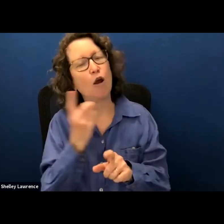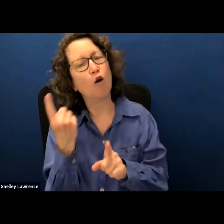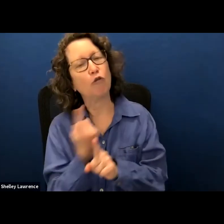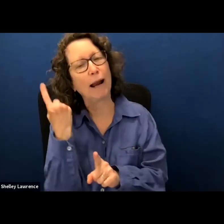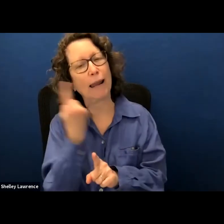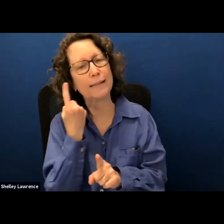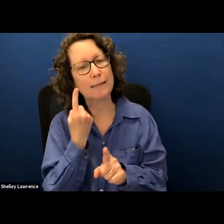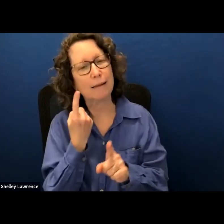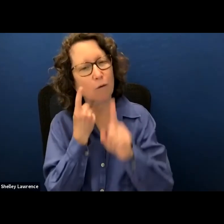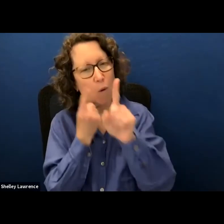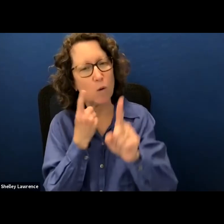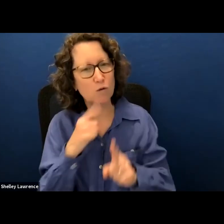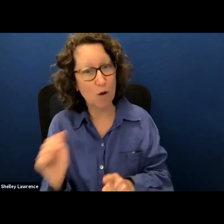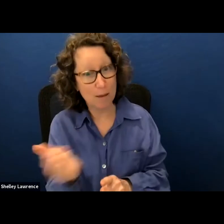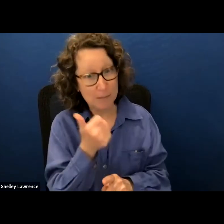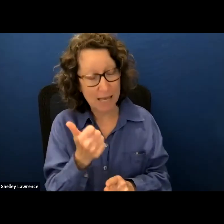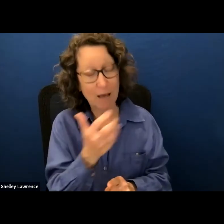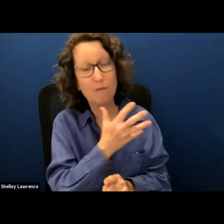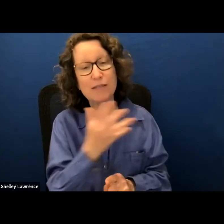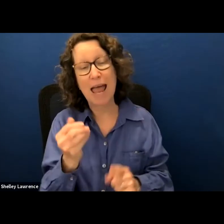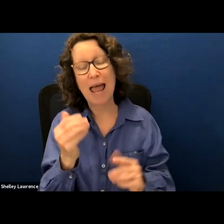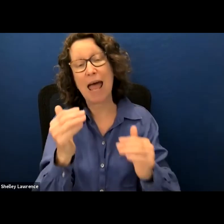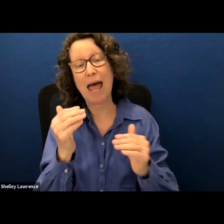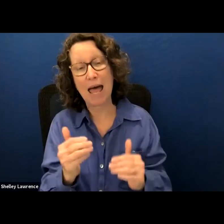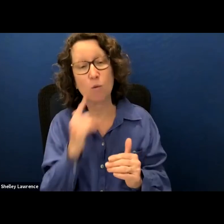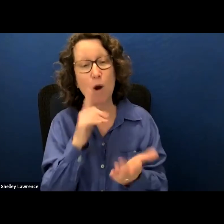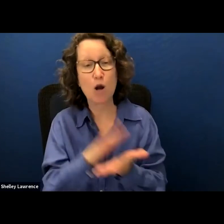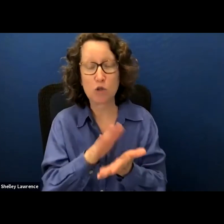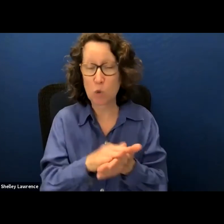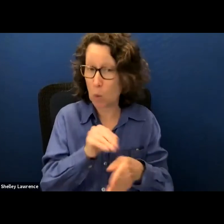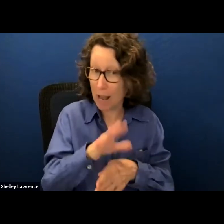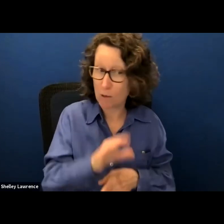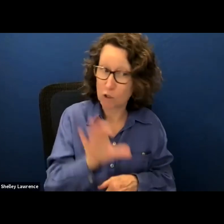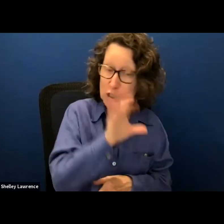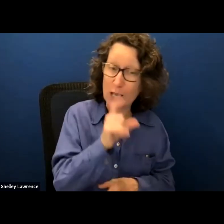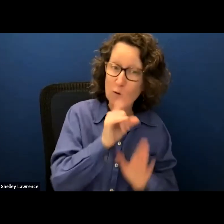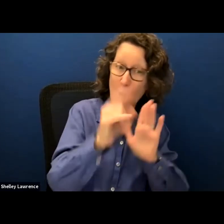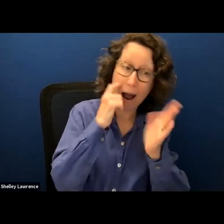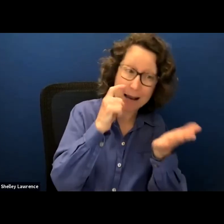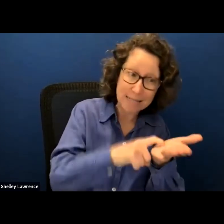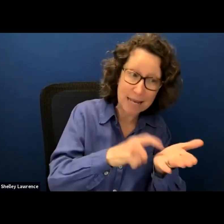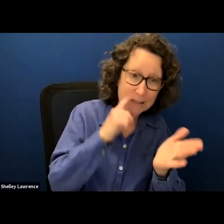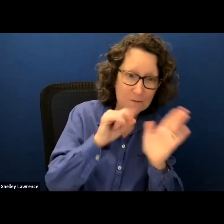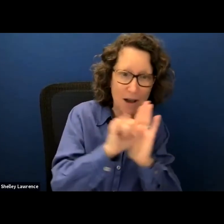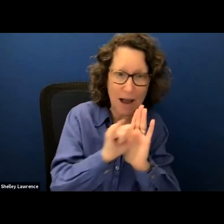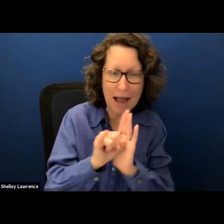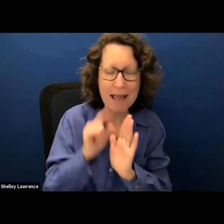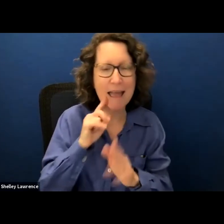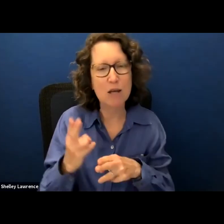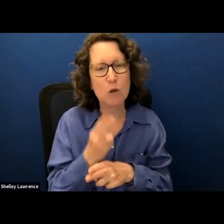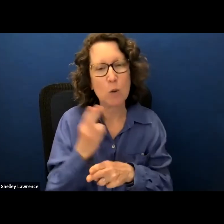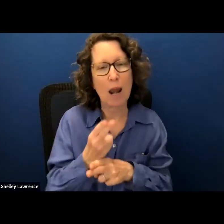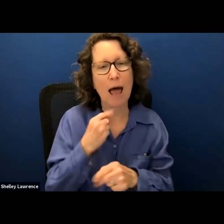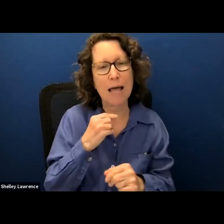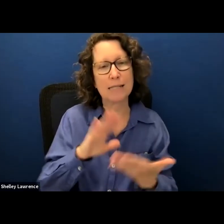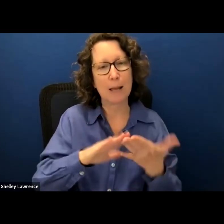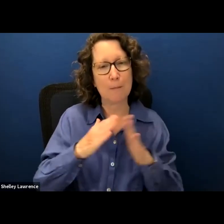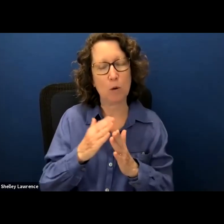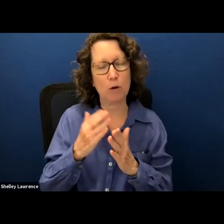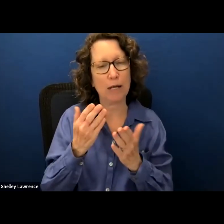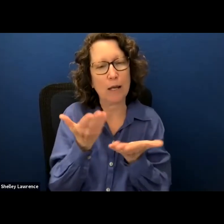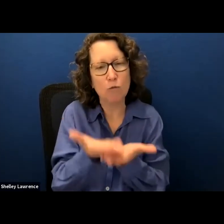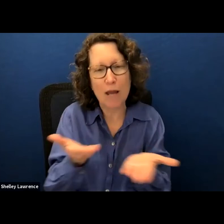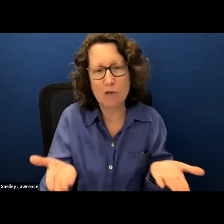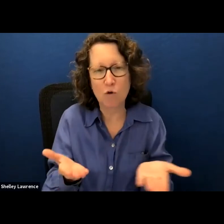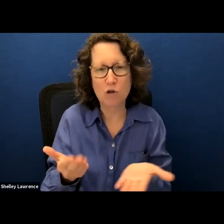for themselves, and whereas school counselors seek to identify and utilize community